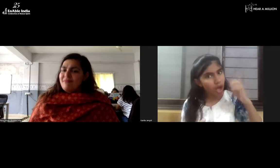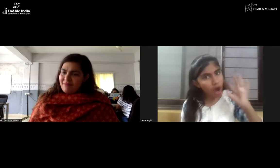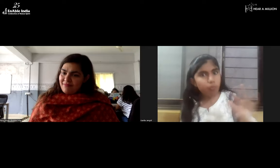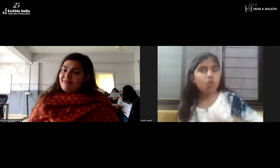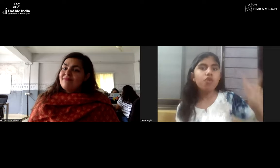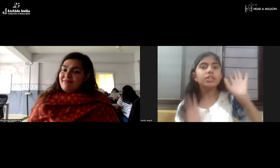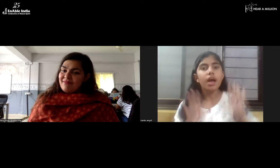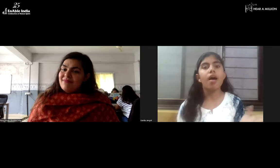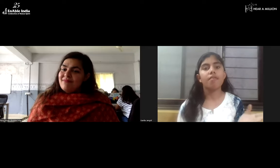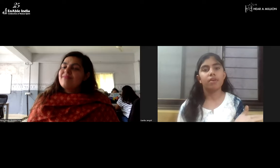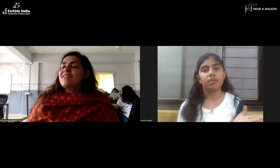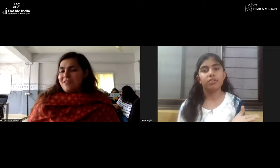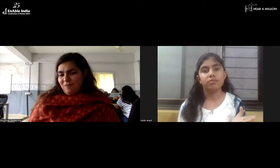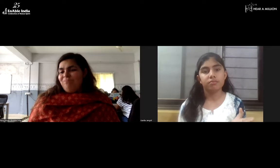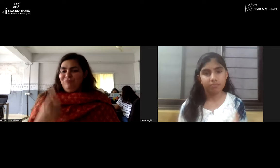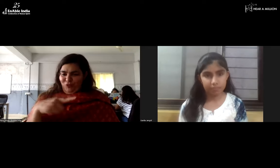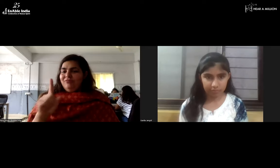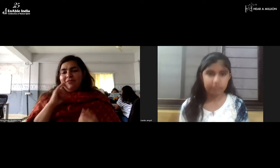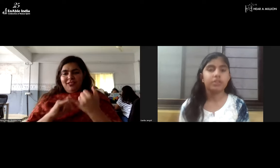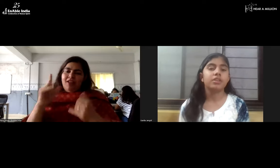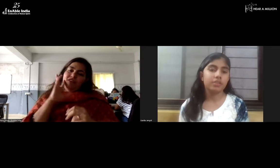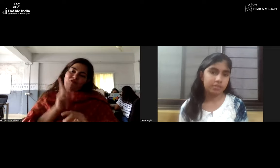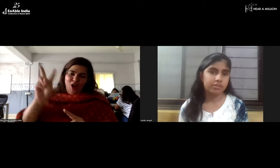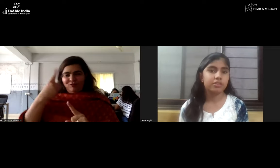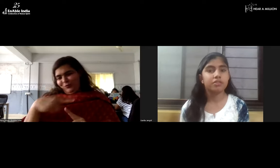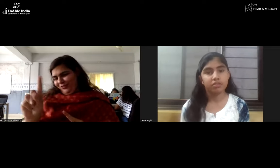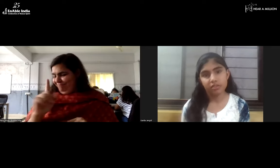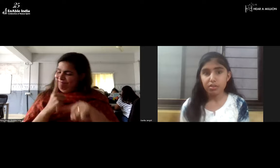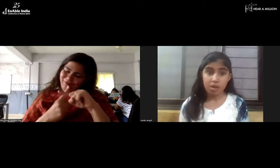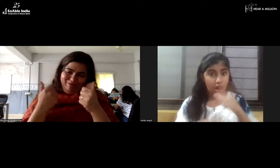on. Once we are asking you questions, then we will have you on spotlight.